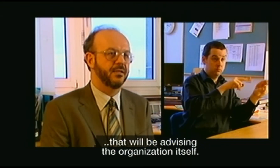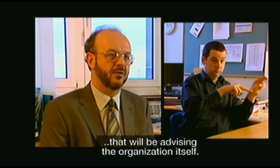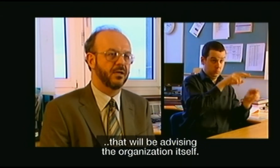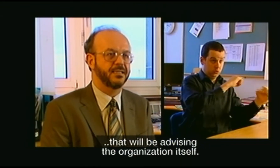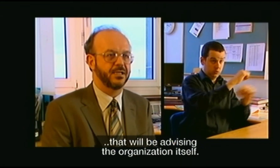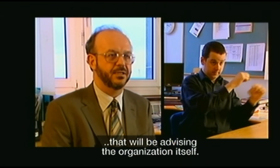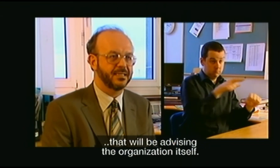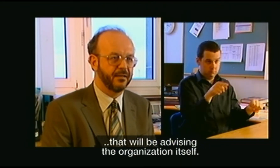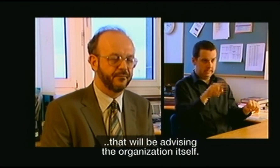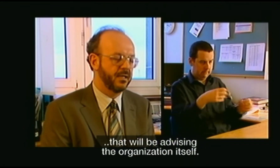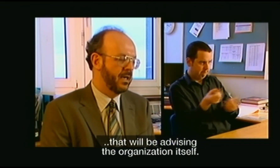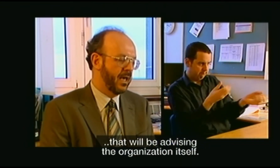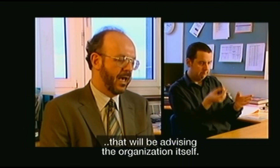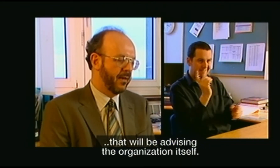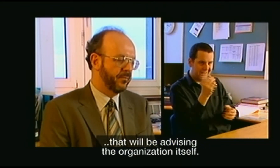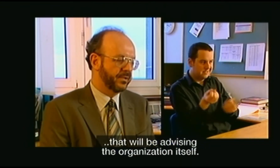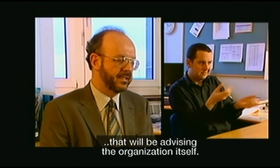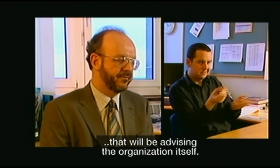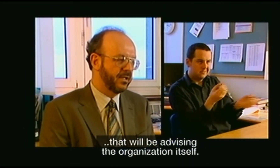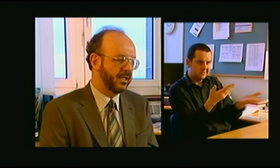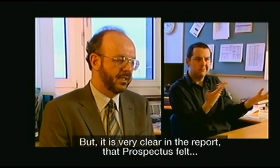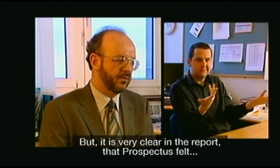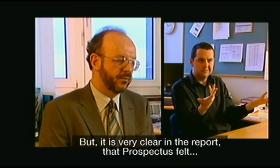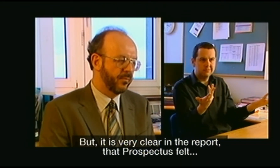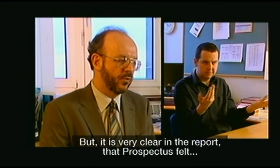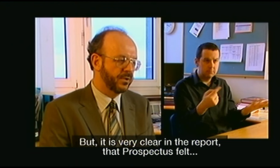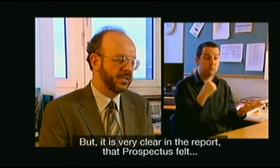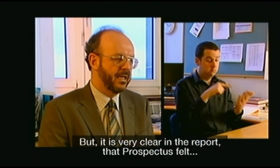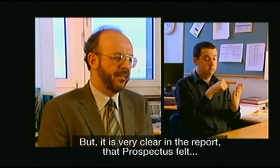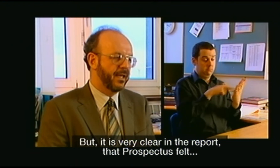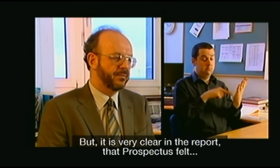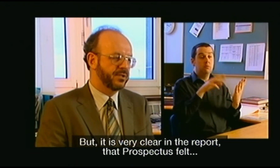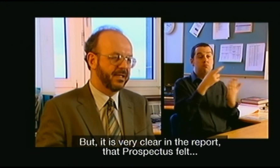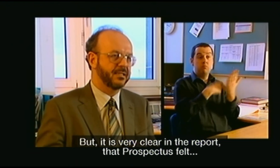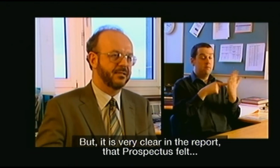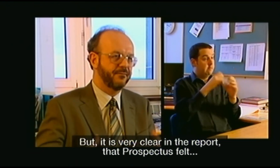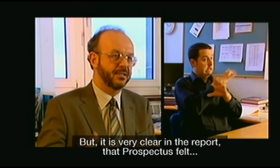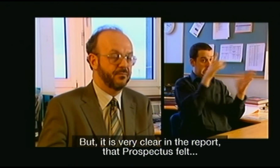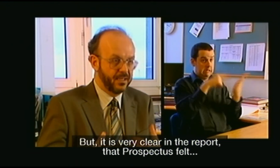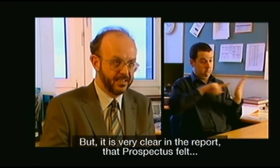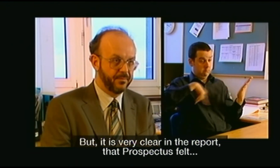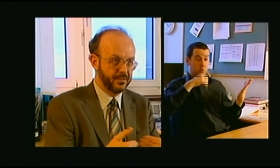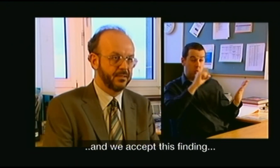the organisation itself. But it is very clear in the report that Prospectus felt, and we accept